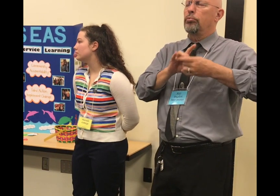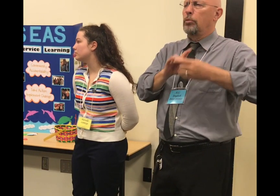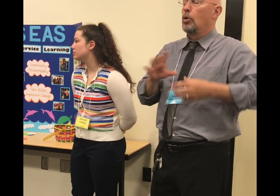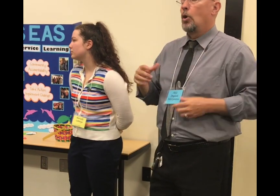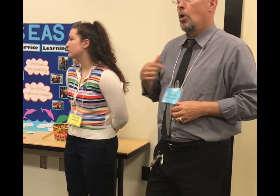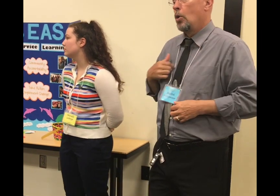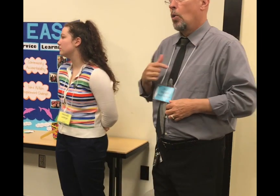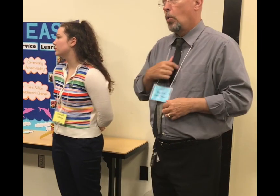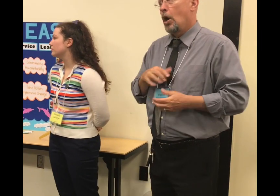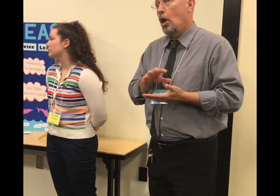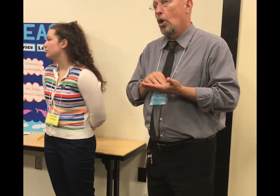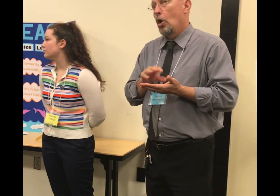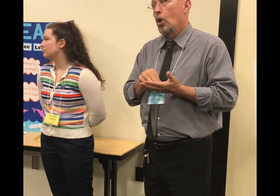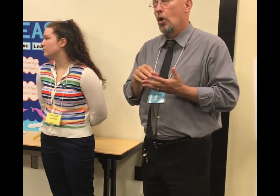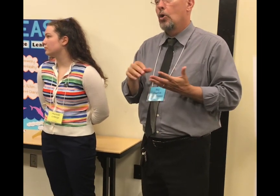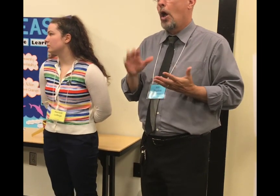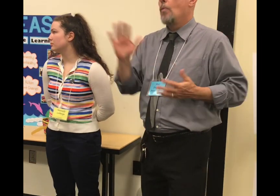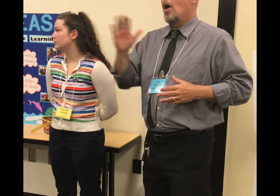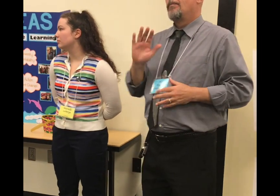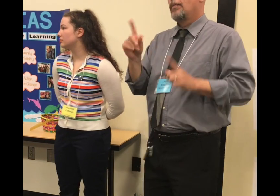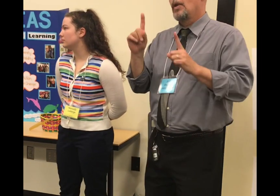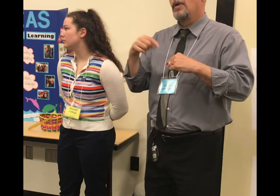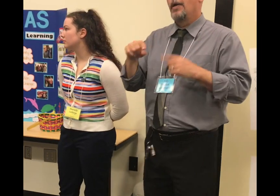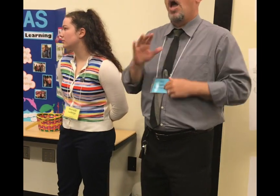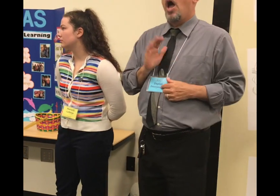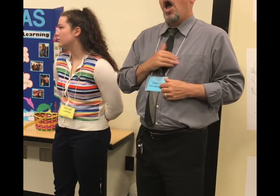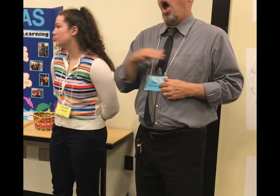we learned what we took away from that